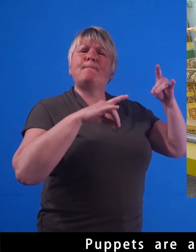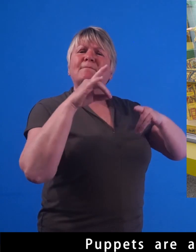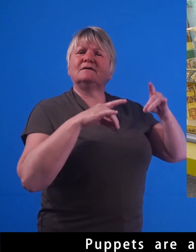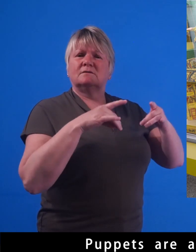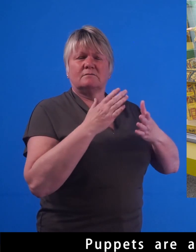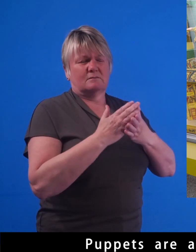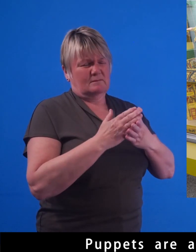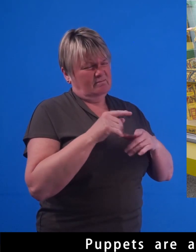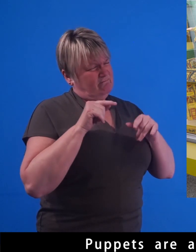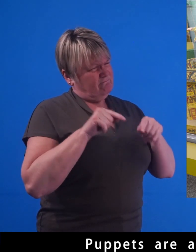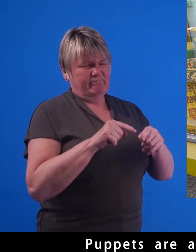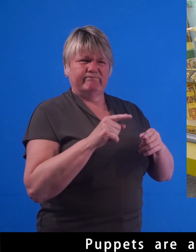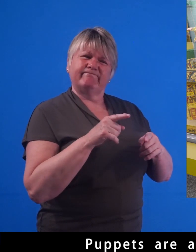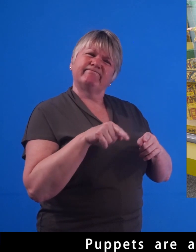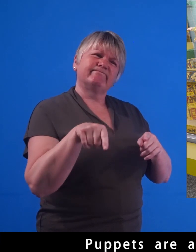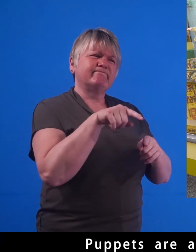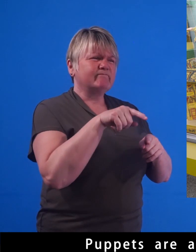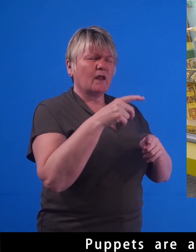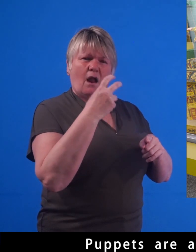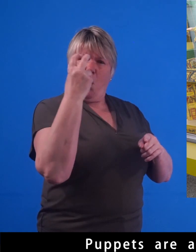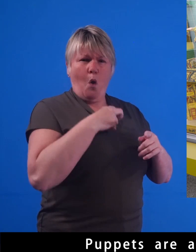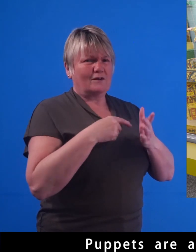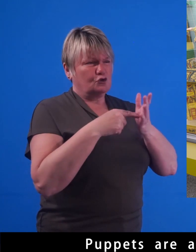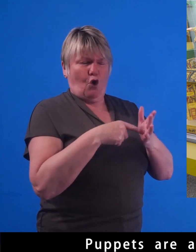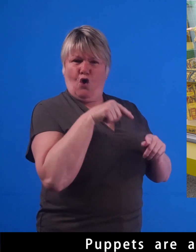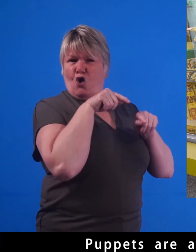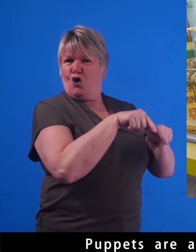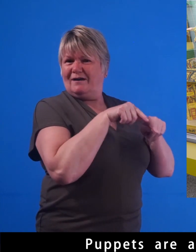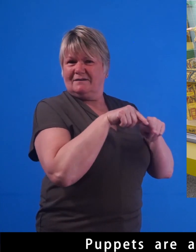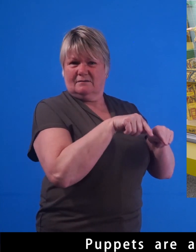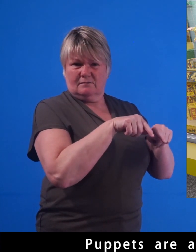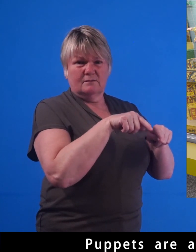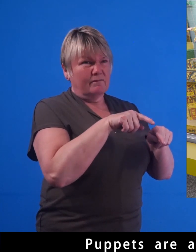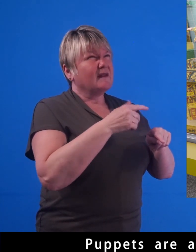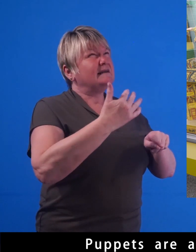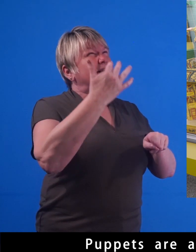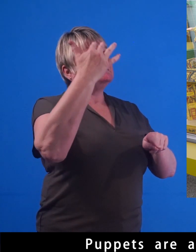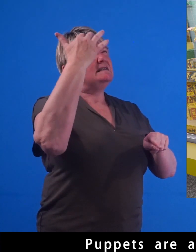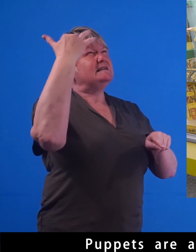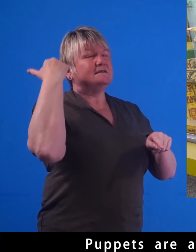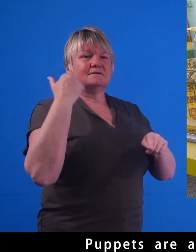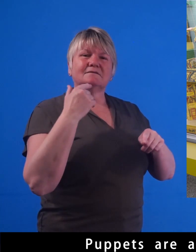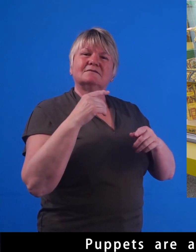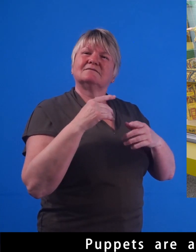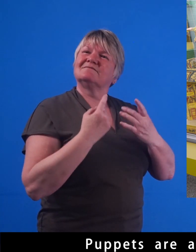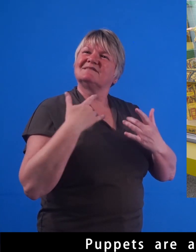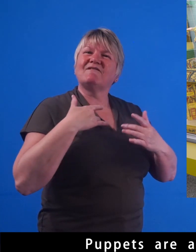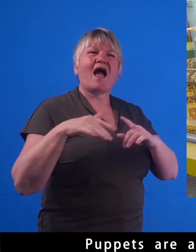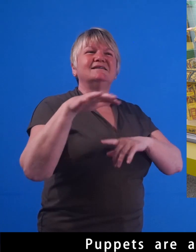Puppets are amongst the oldest toys, having been known in ancient civilizations.